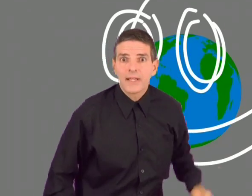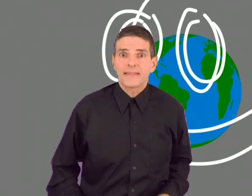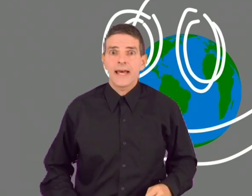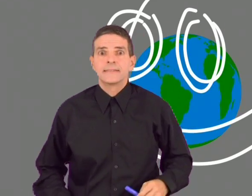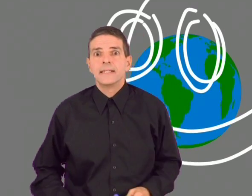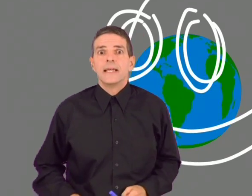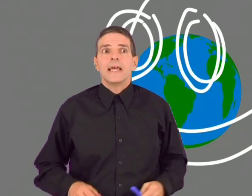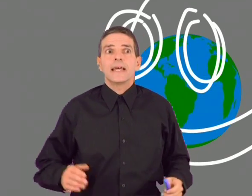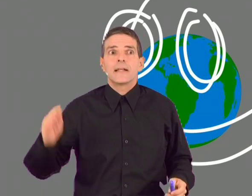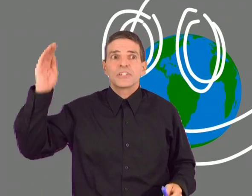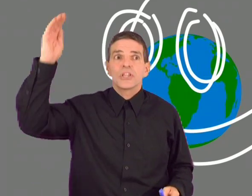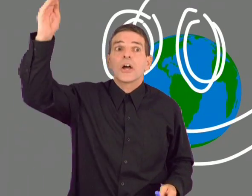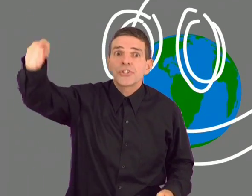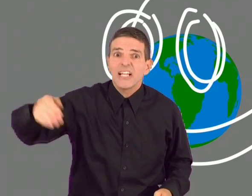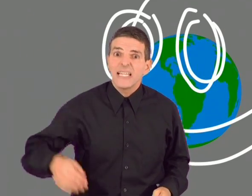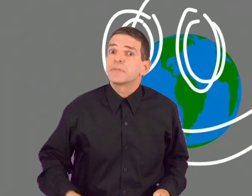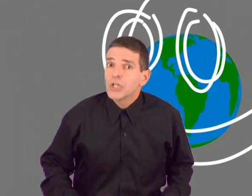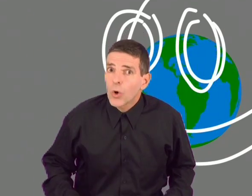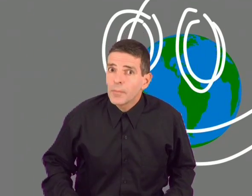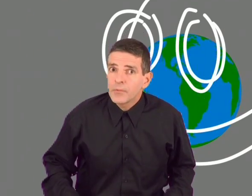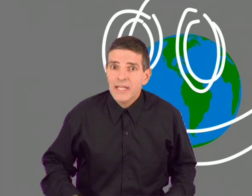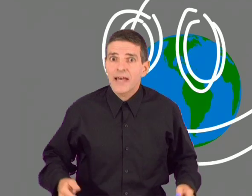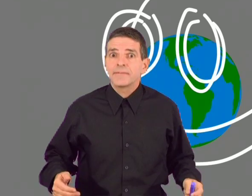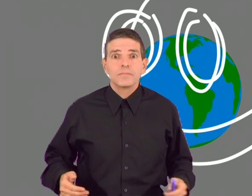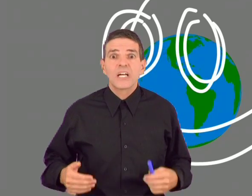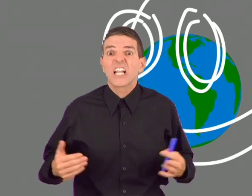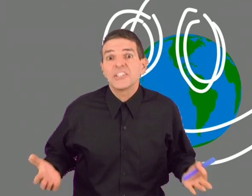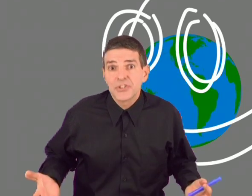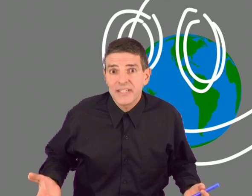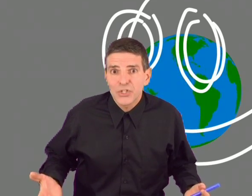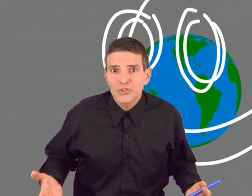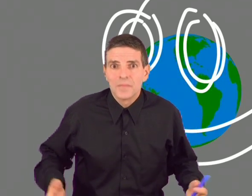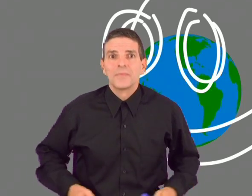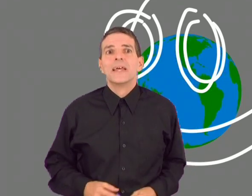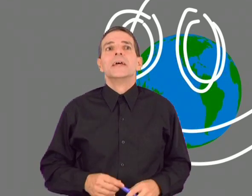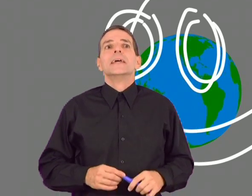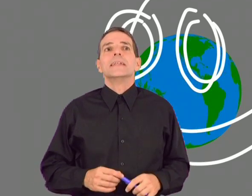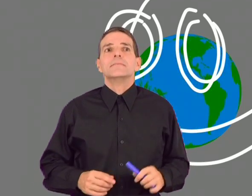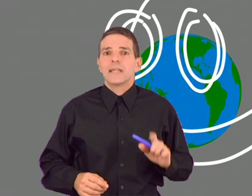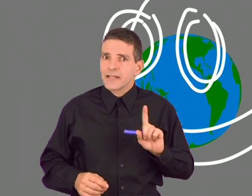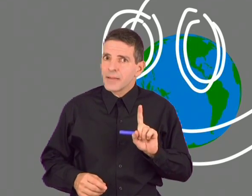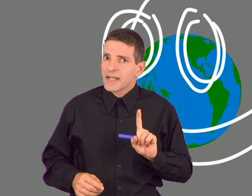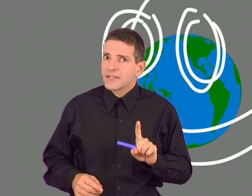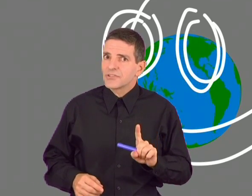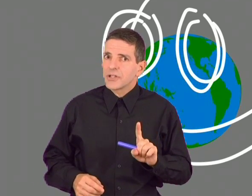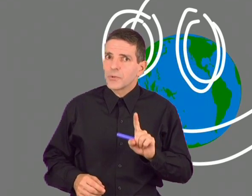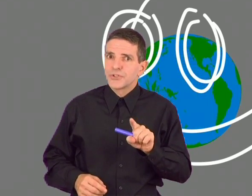like that. And on a much larger elliptical orbit, we have cluster vehicles. Not a name that I necessarily would have